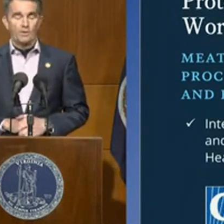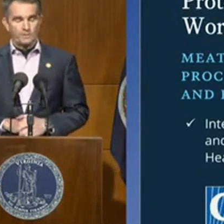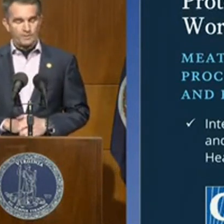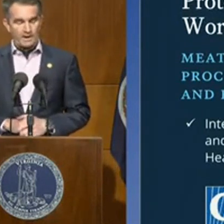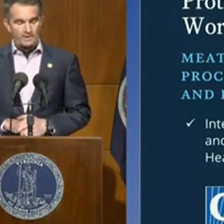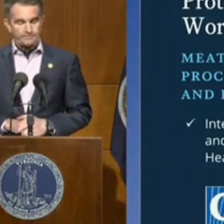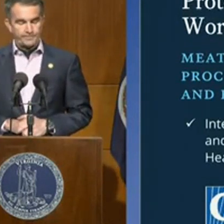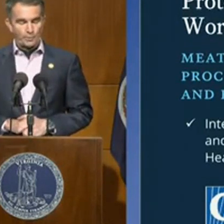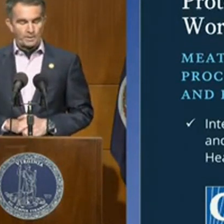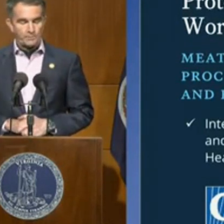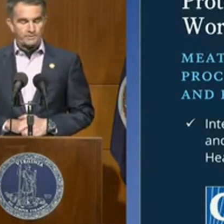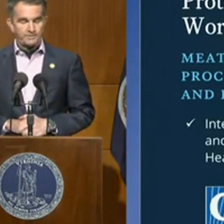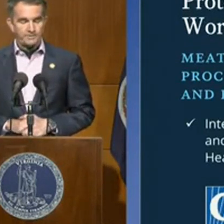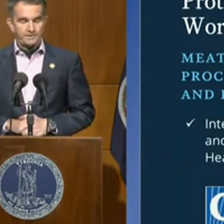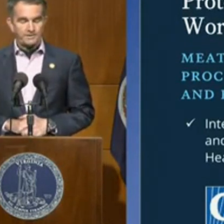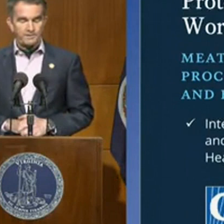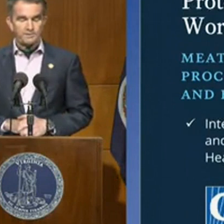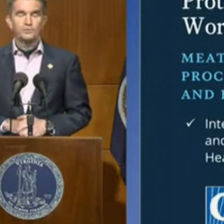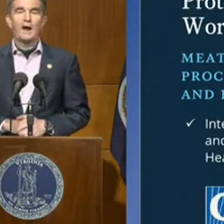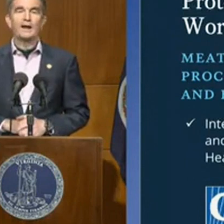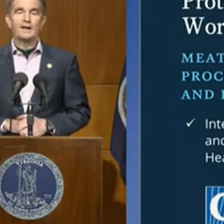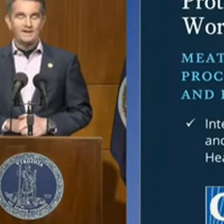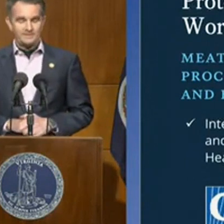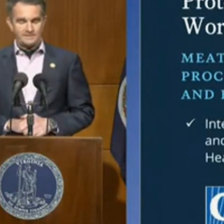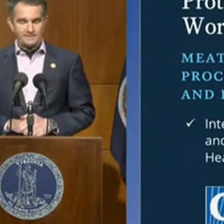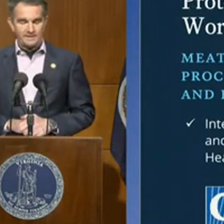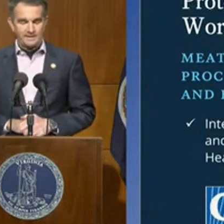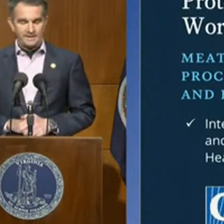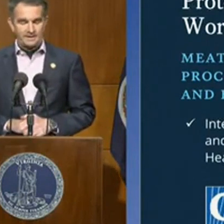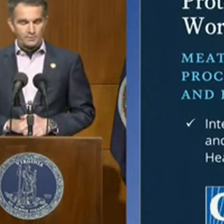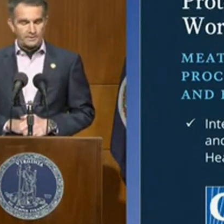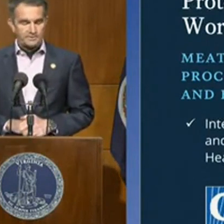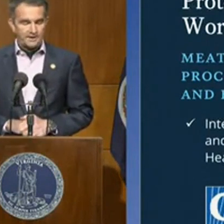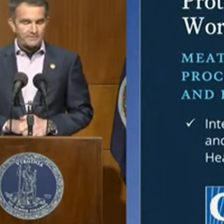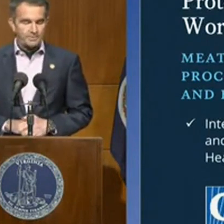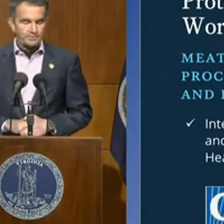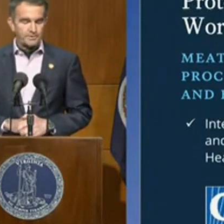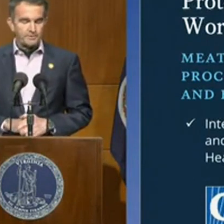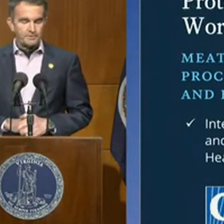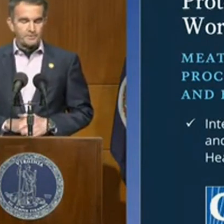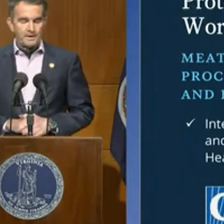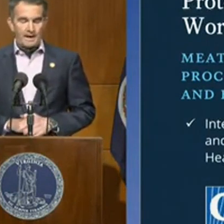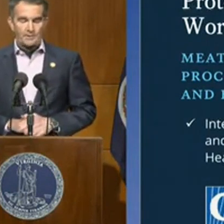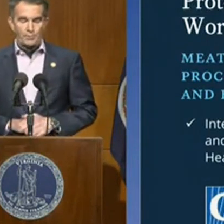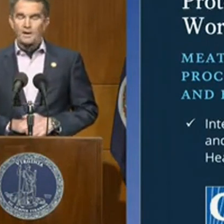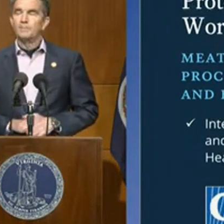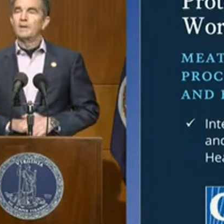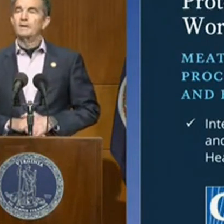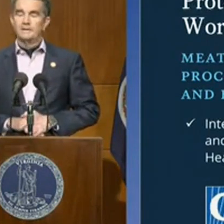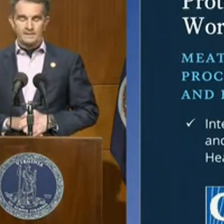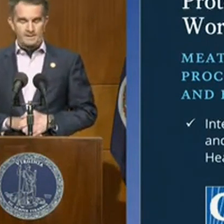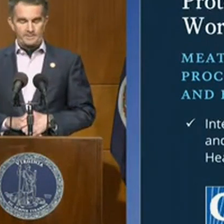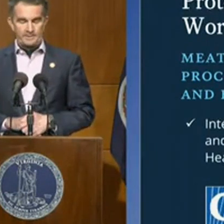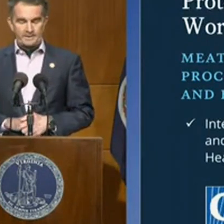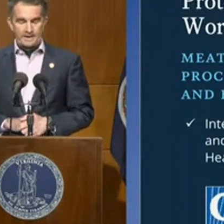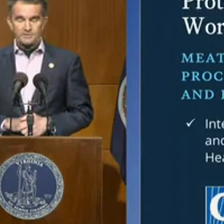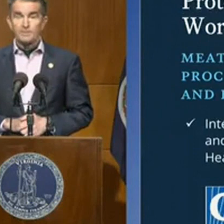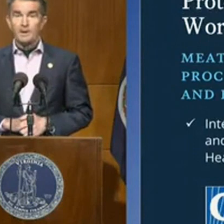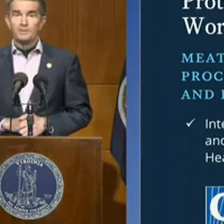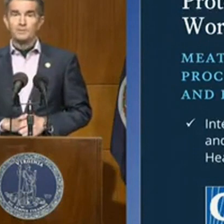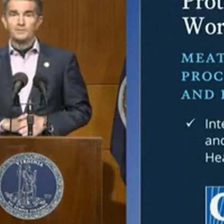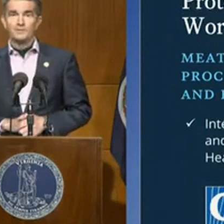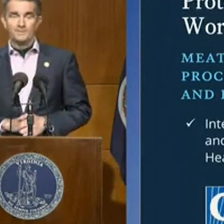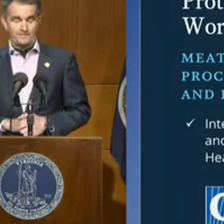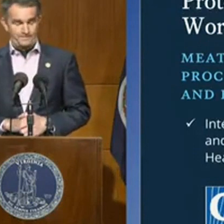been on the ground working with facilities to track cases, increase safety procedures, and recommending